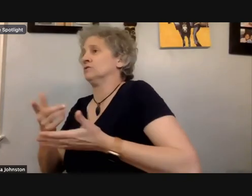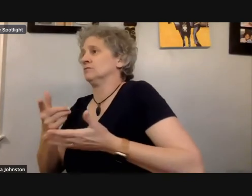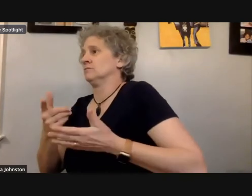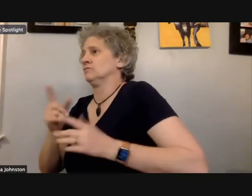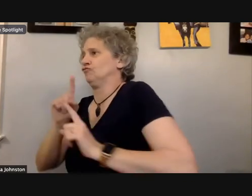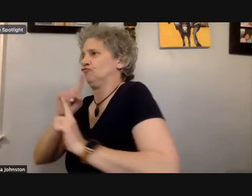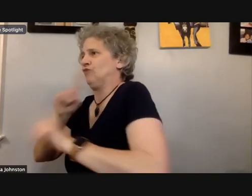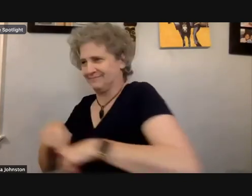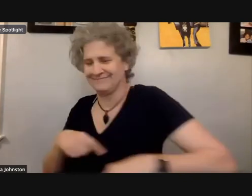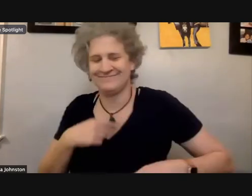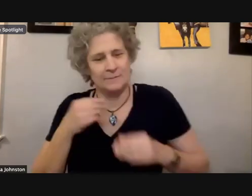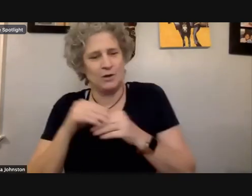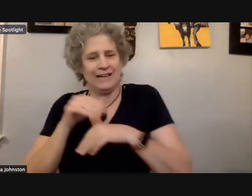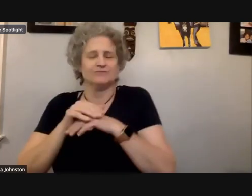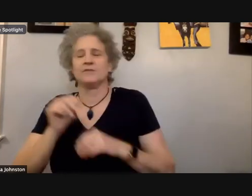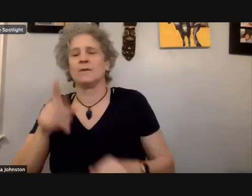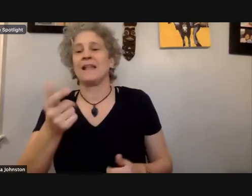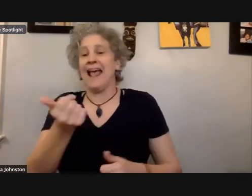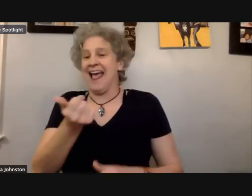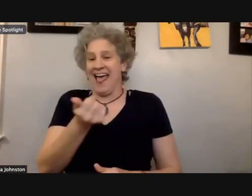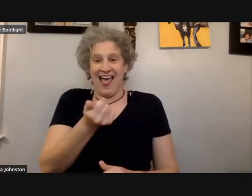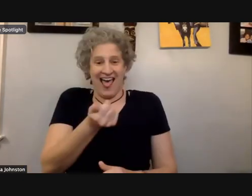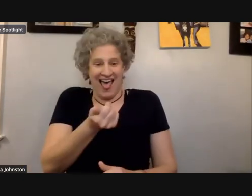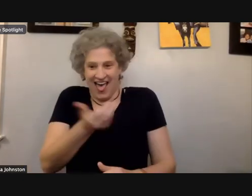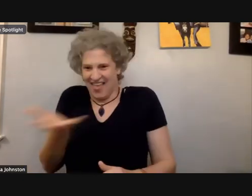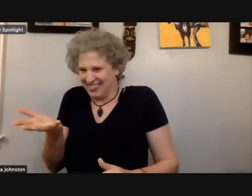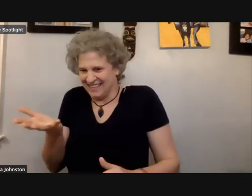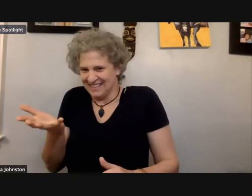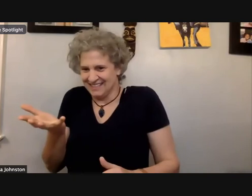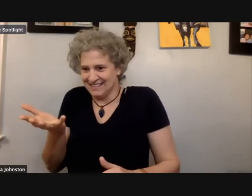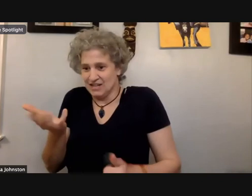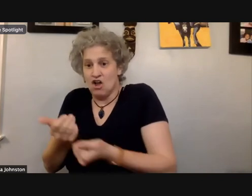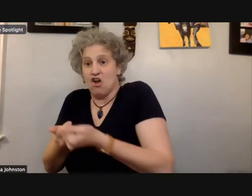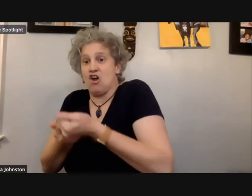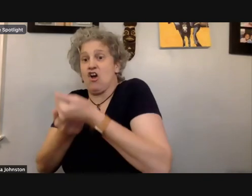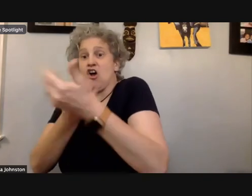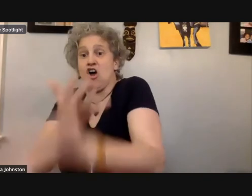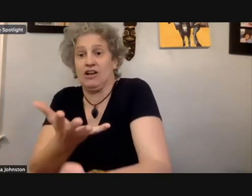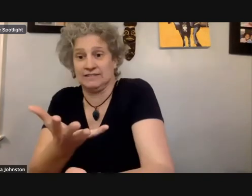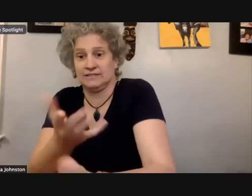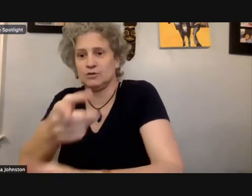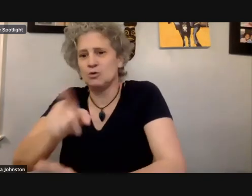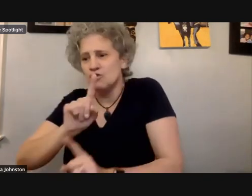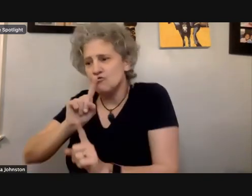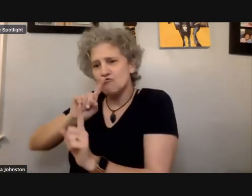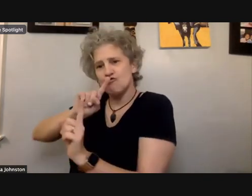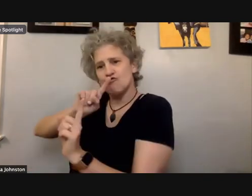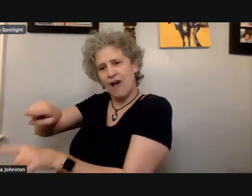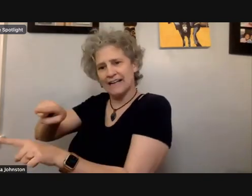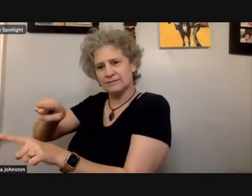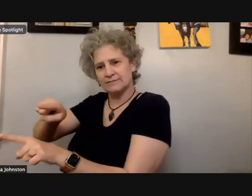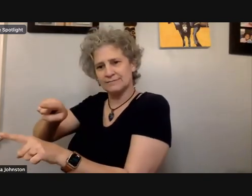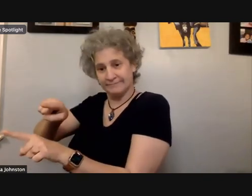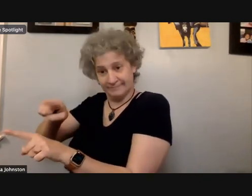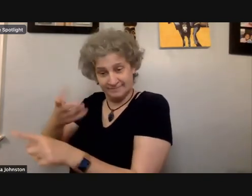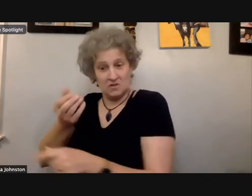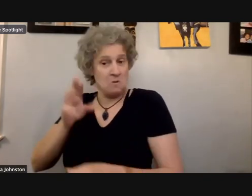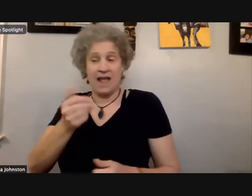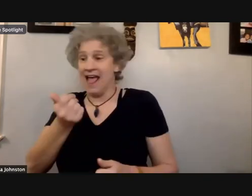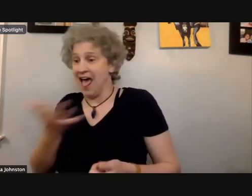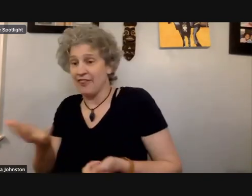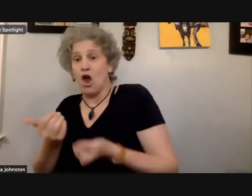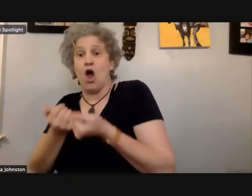now. Sometimes I have to like talk to myself. Yeah. Okay. Anything that causes a